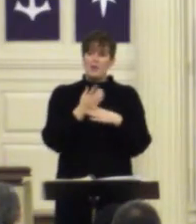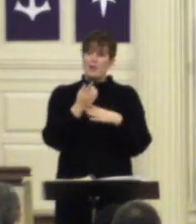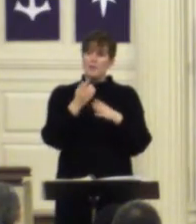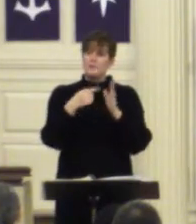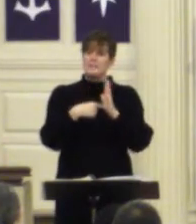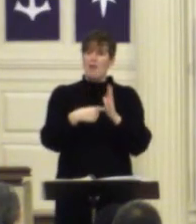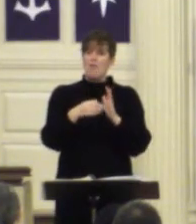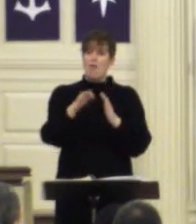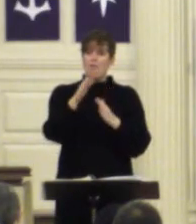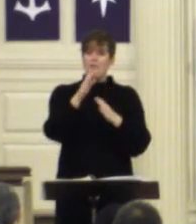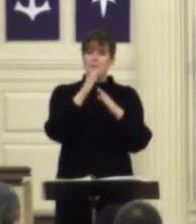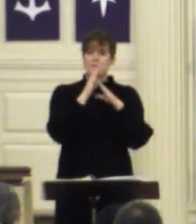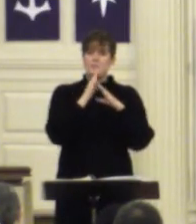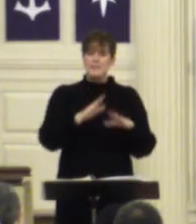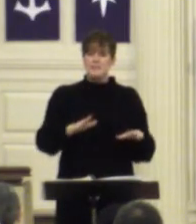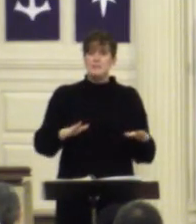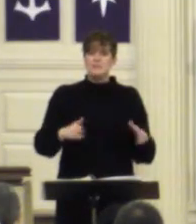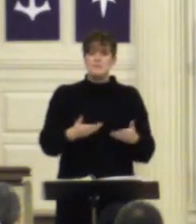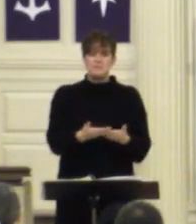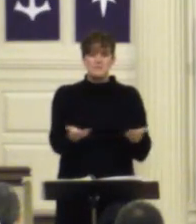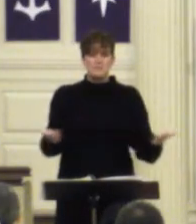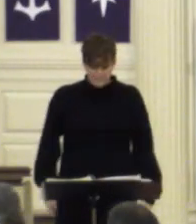sign of God's peace.